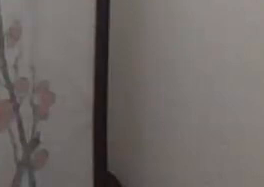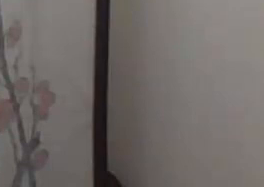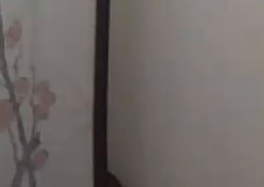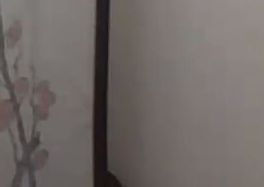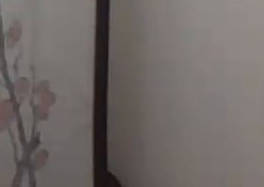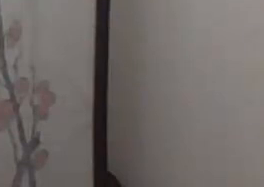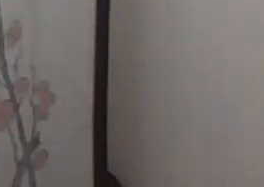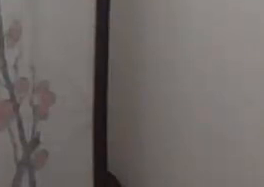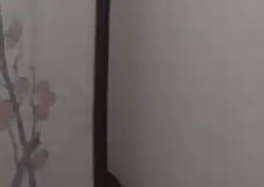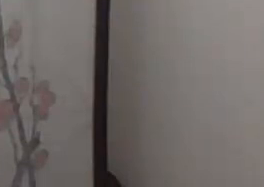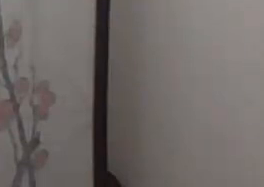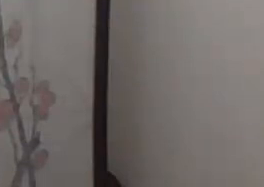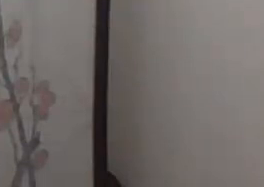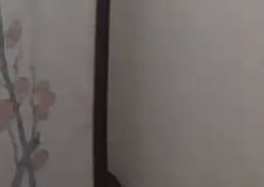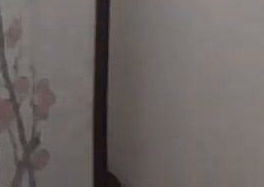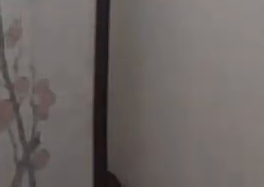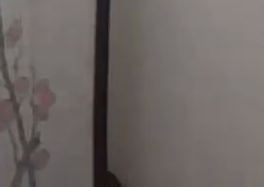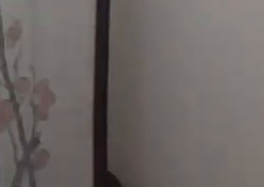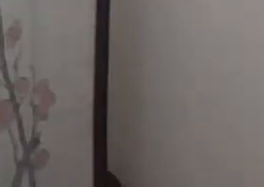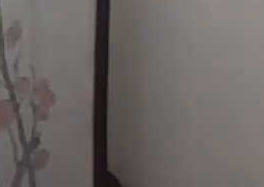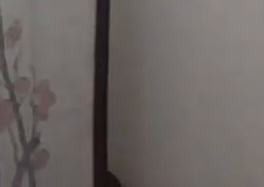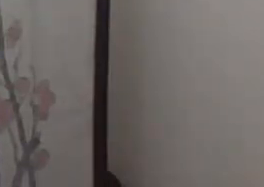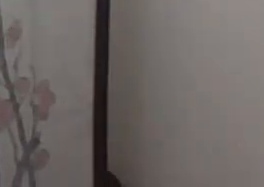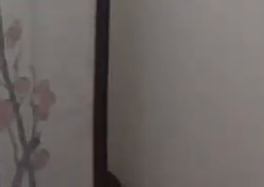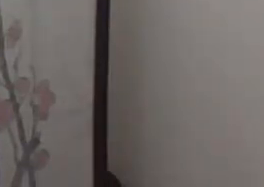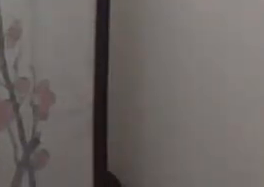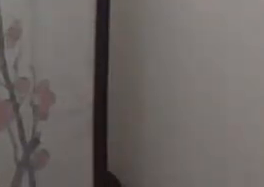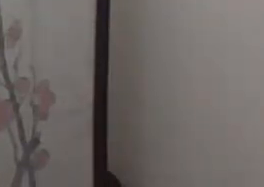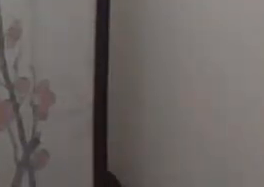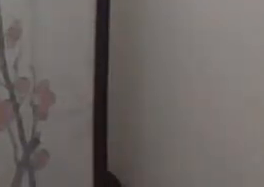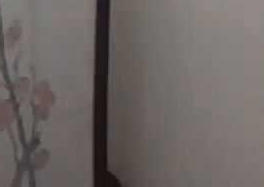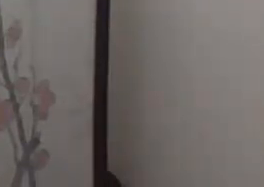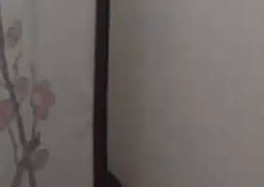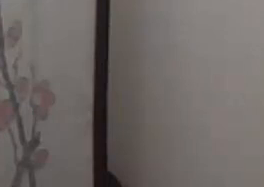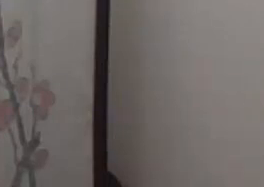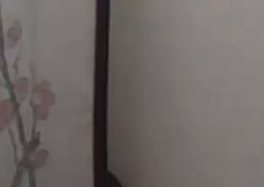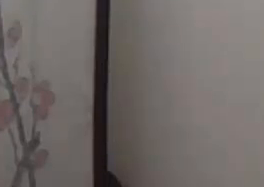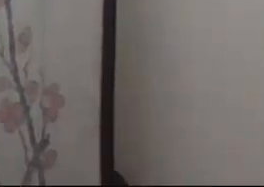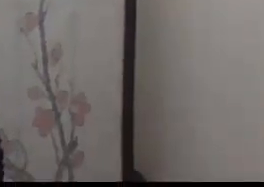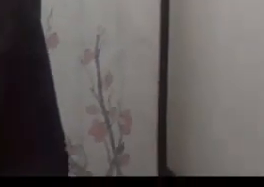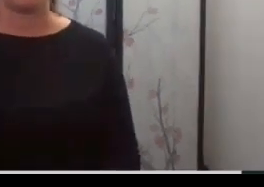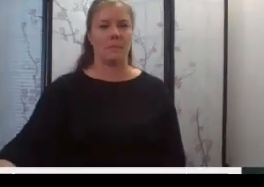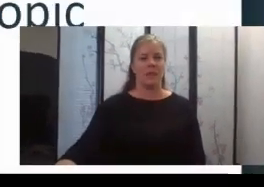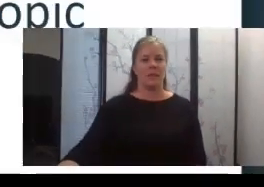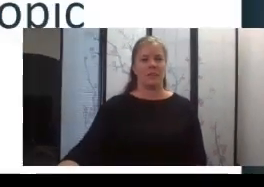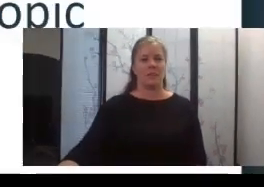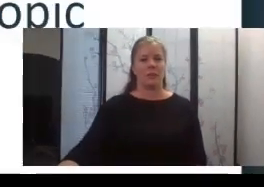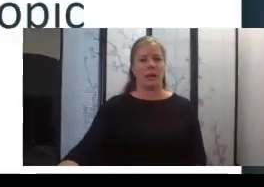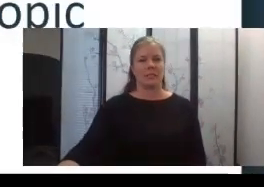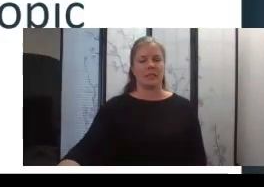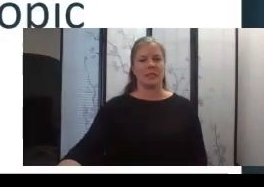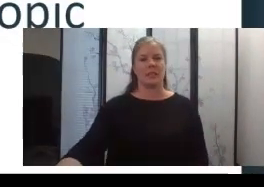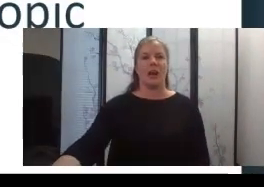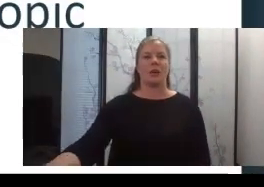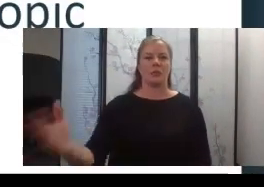is not native to English. And so it's going to sound strange on the listener end. Okay, so going